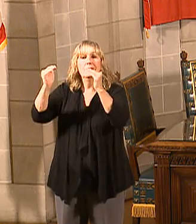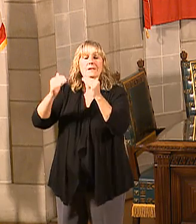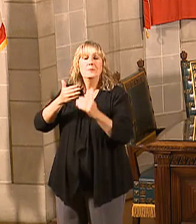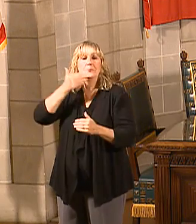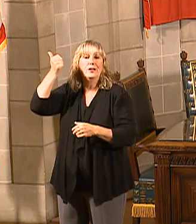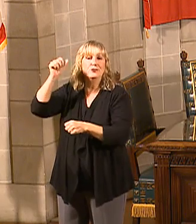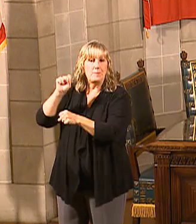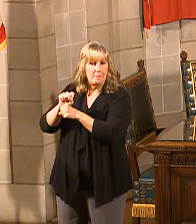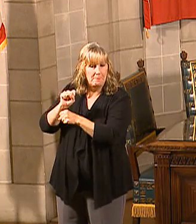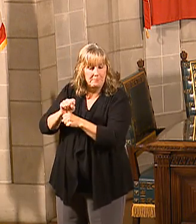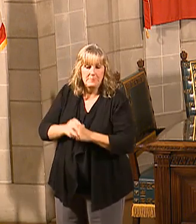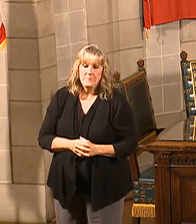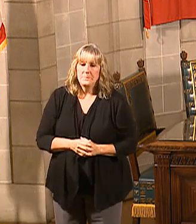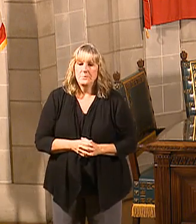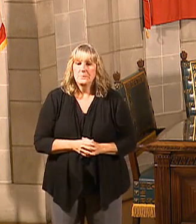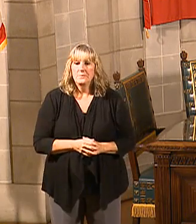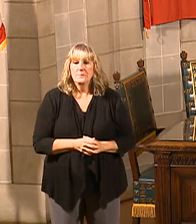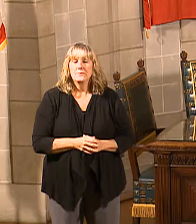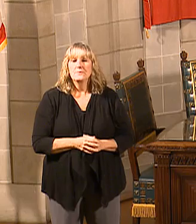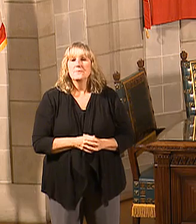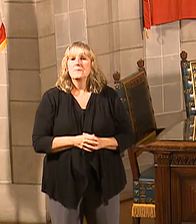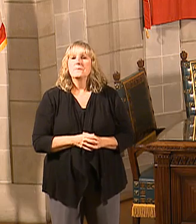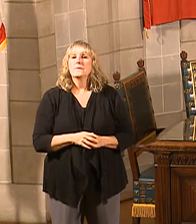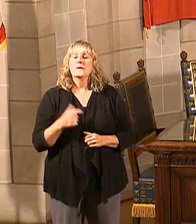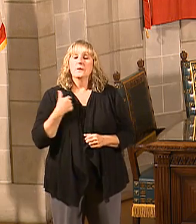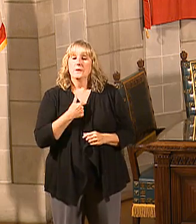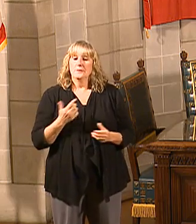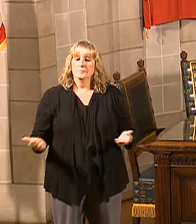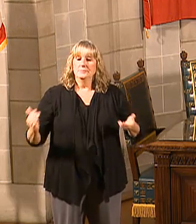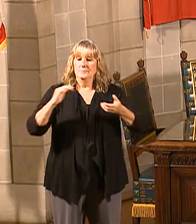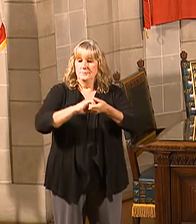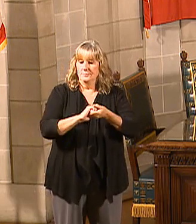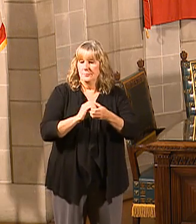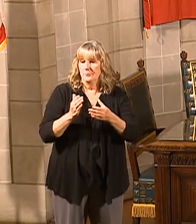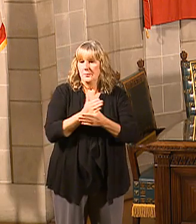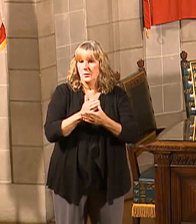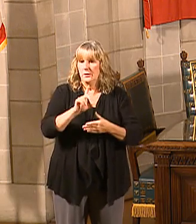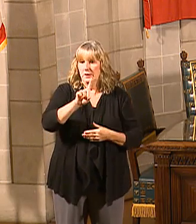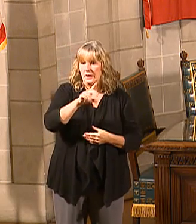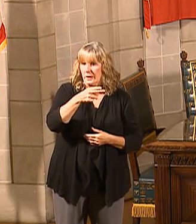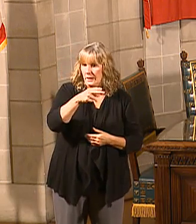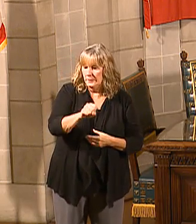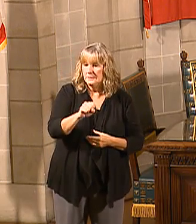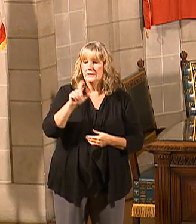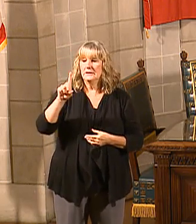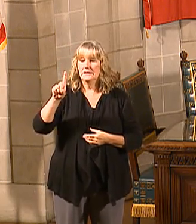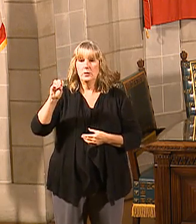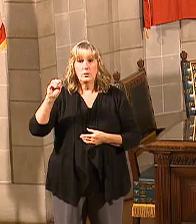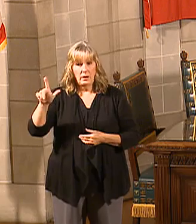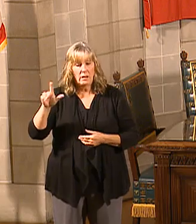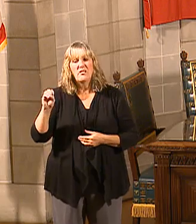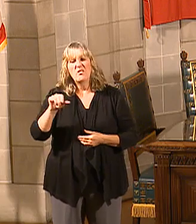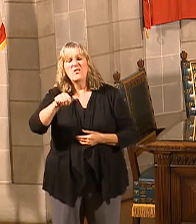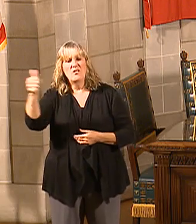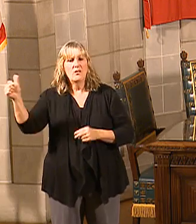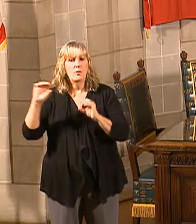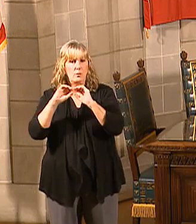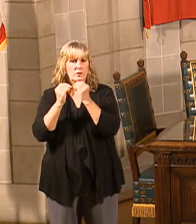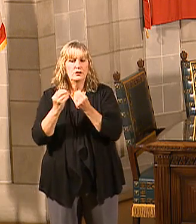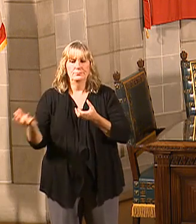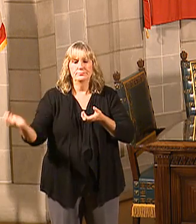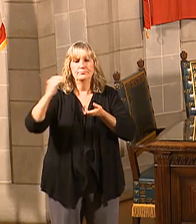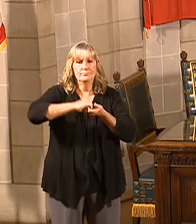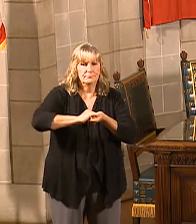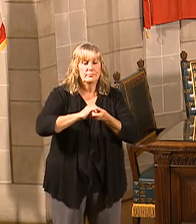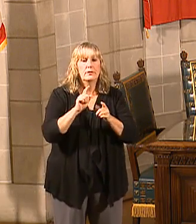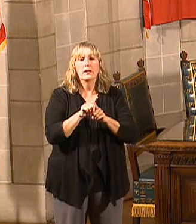security. So as he also stated, it's a partnership between DHHS, Department of Labor, and we have other organizations that are partners